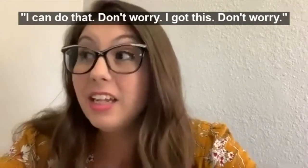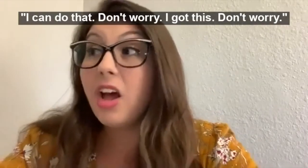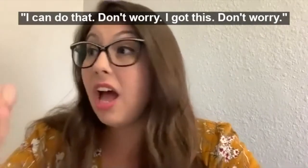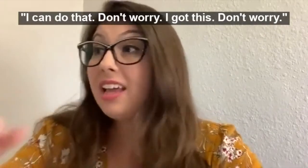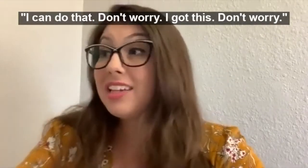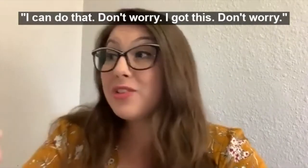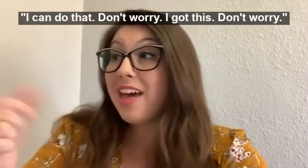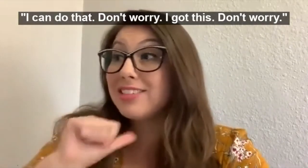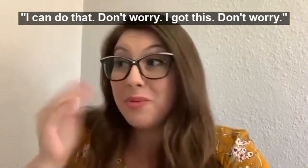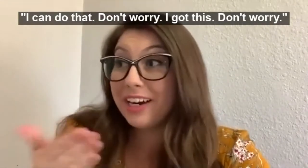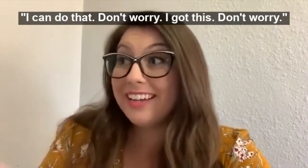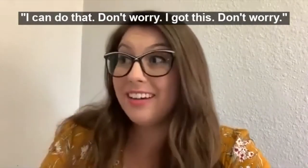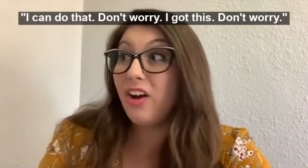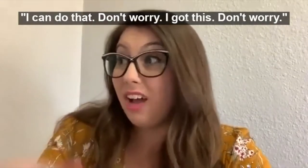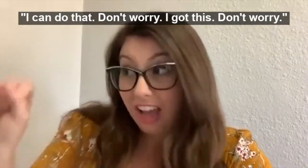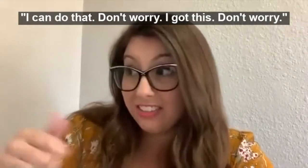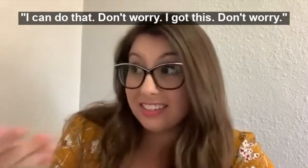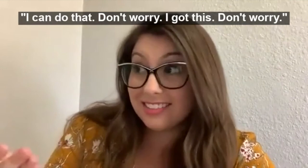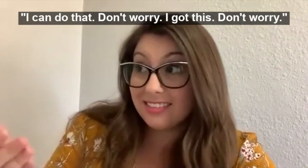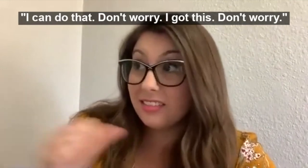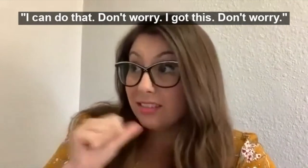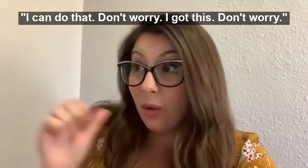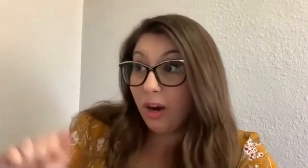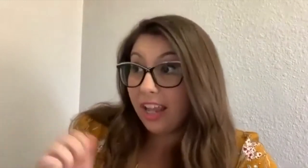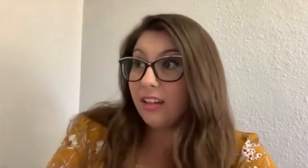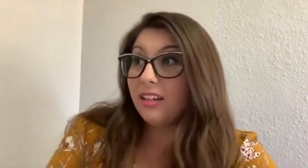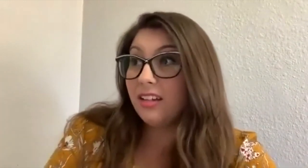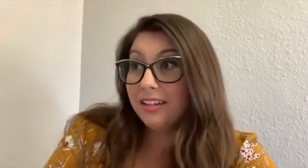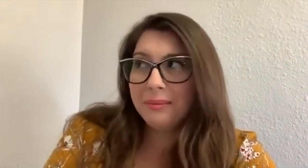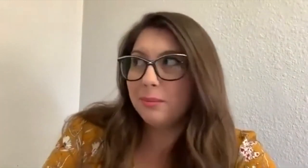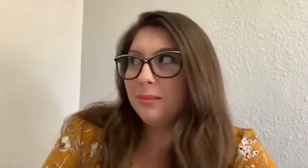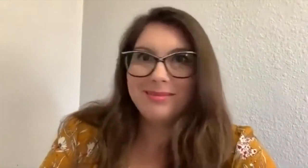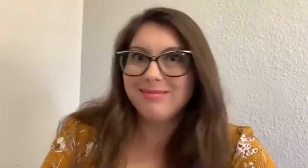Yeah. I can do that. Don't worry. Oh, I got this. Don't worry.